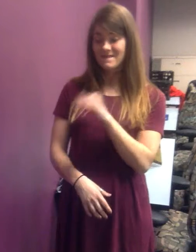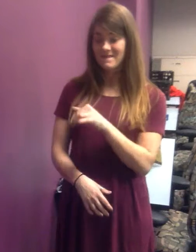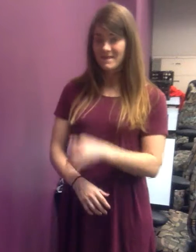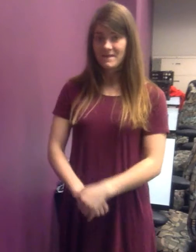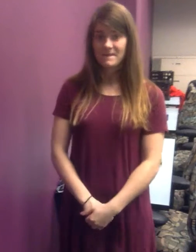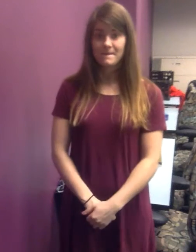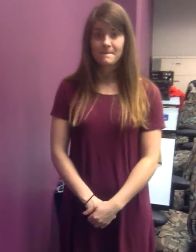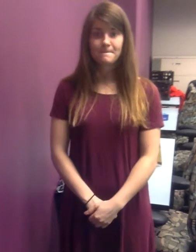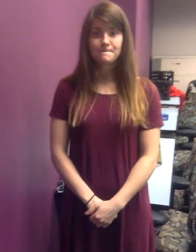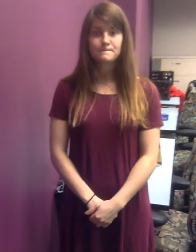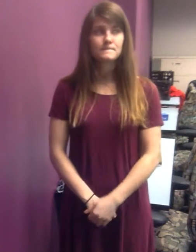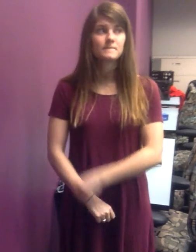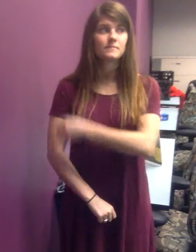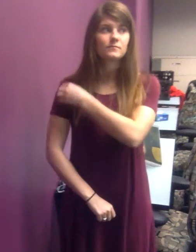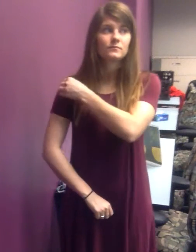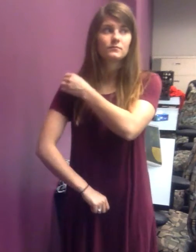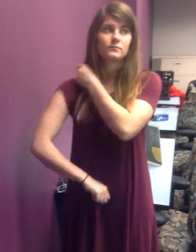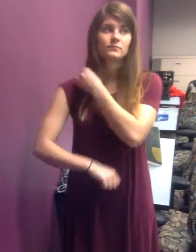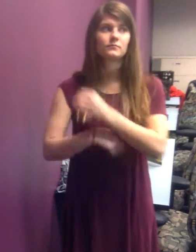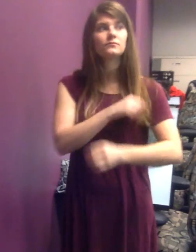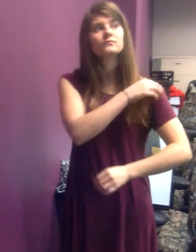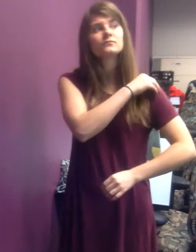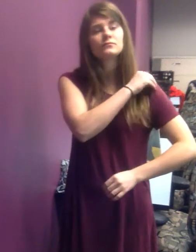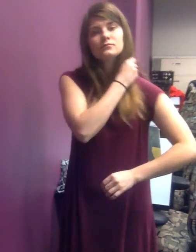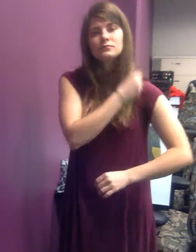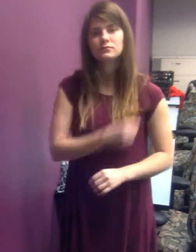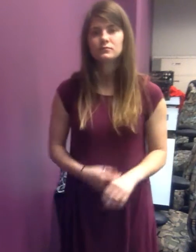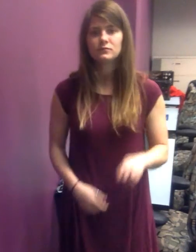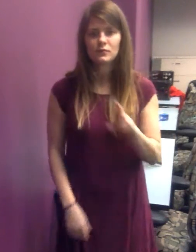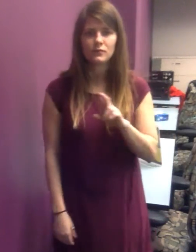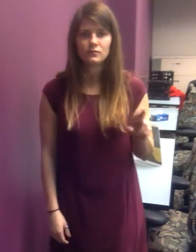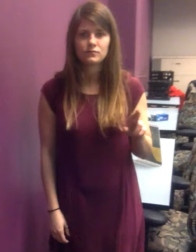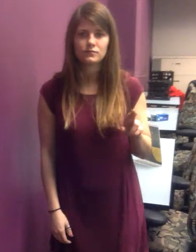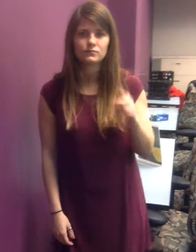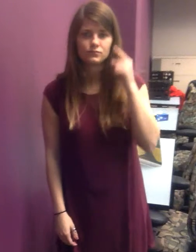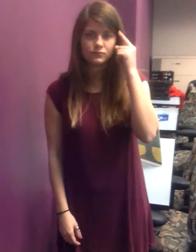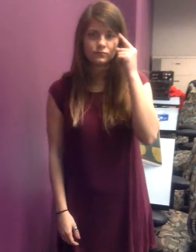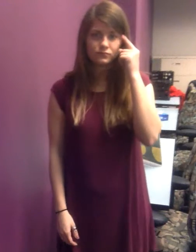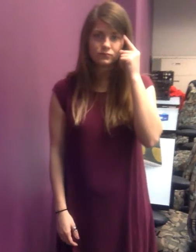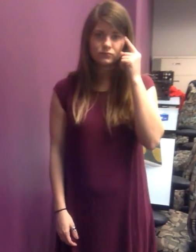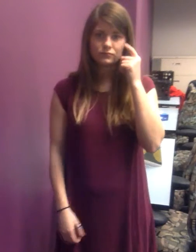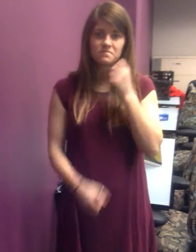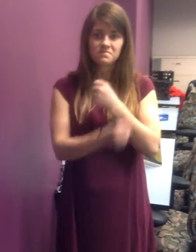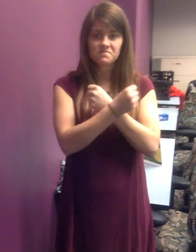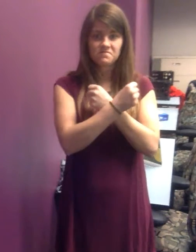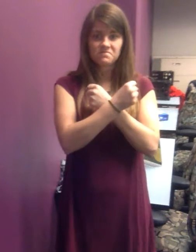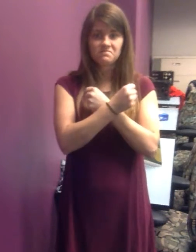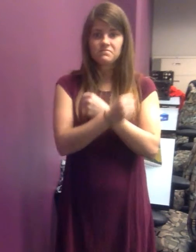thought he was a safe incumbent in his solidly red state. You know, I'm a pretty conservative fellow. I have 93 American Conservative Union